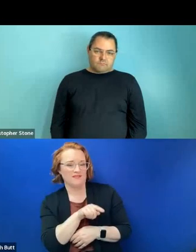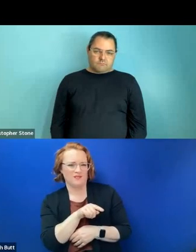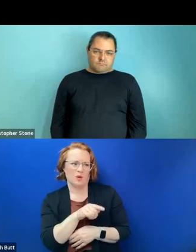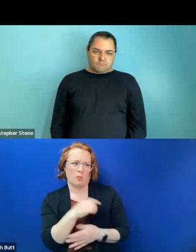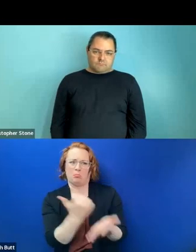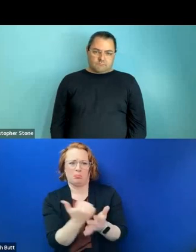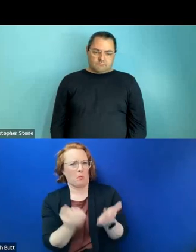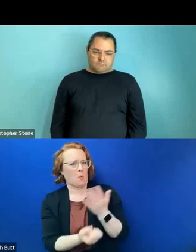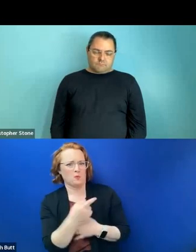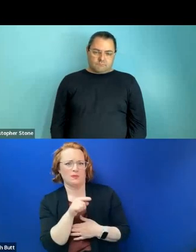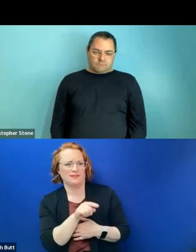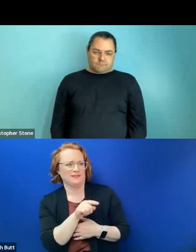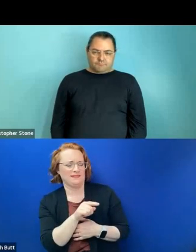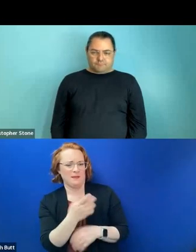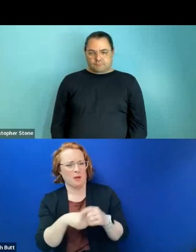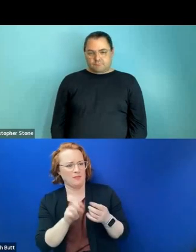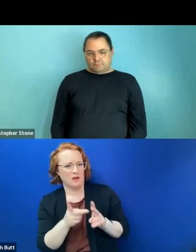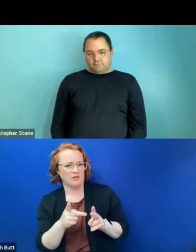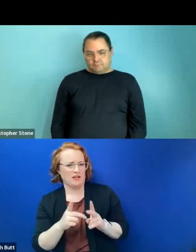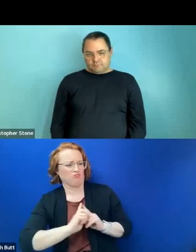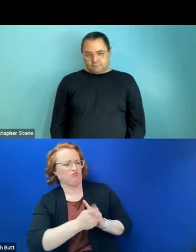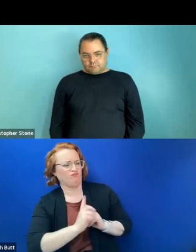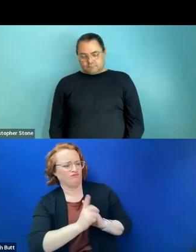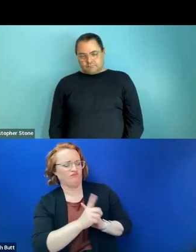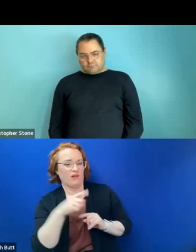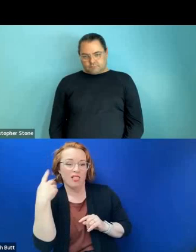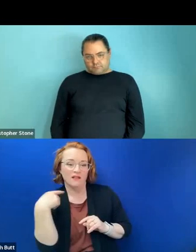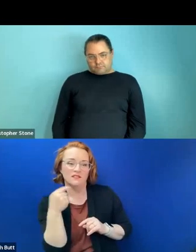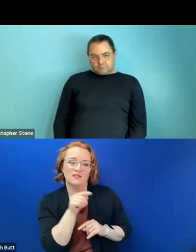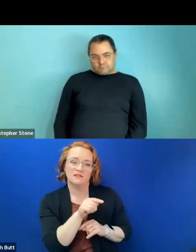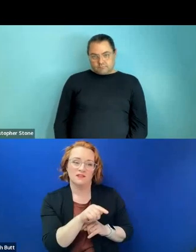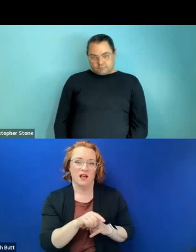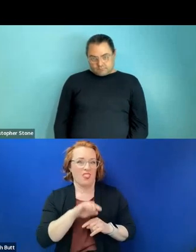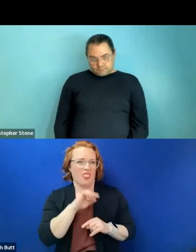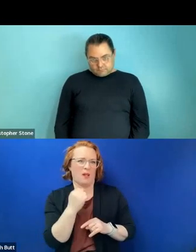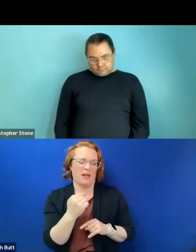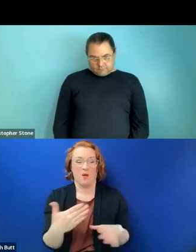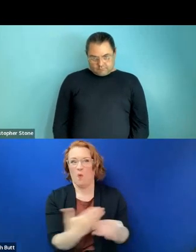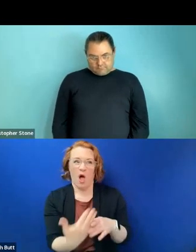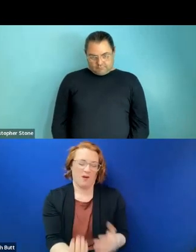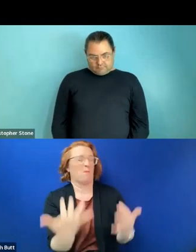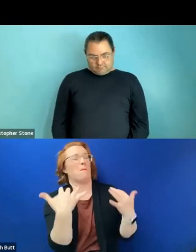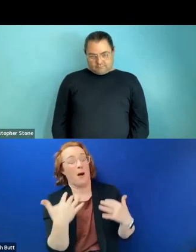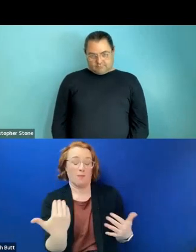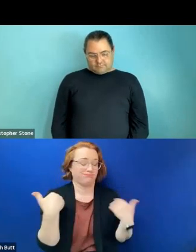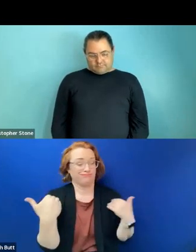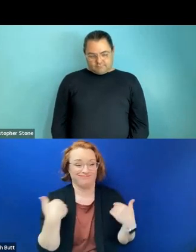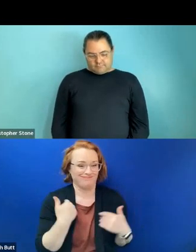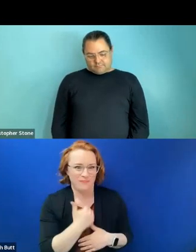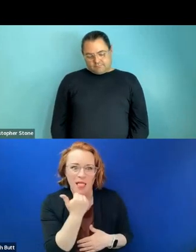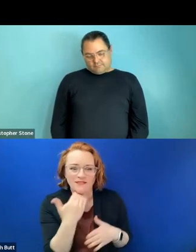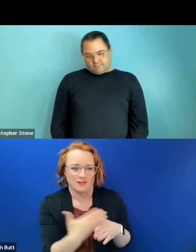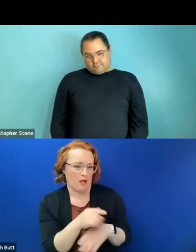great opportunity for people to become interpreters that can travel into London. They will drown in work. They